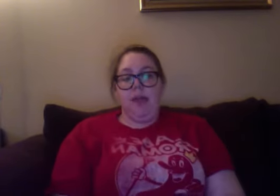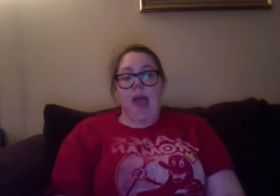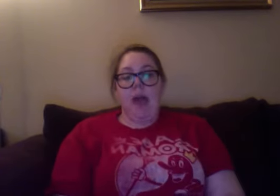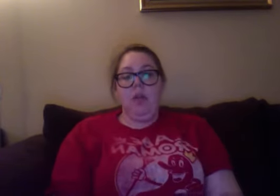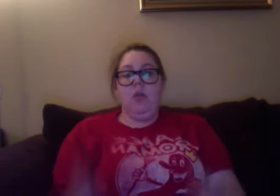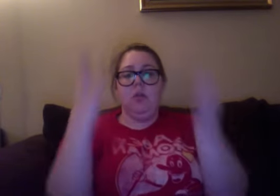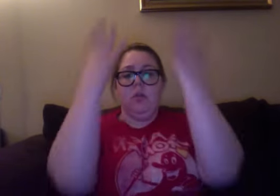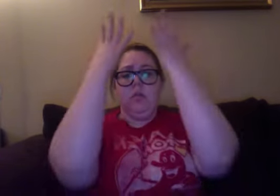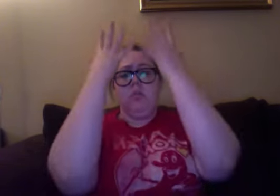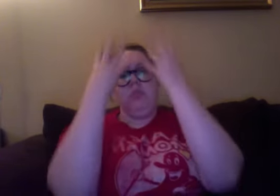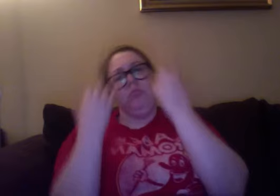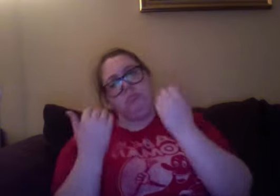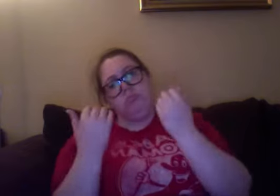sad,